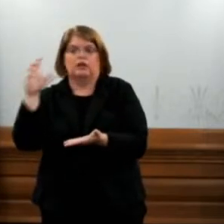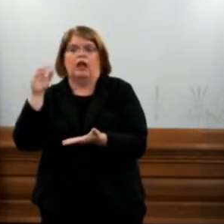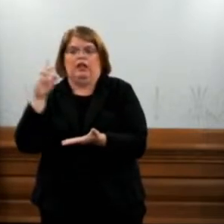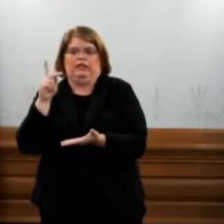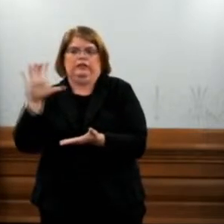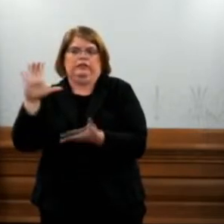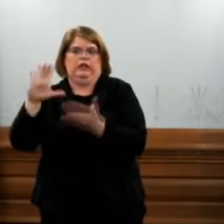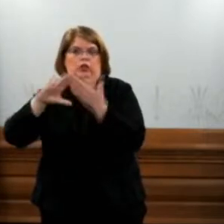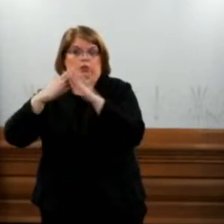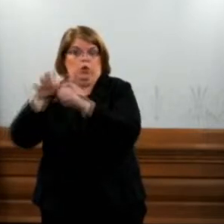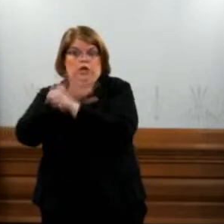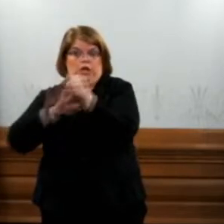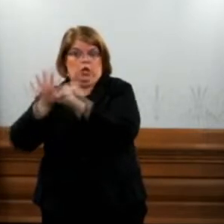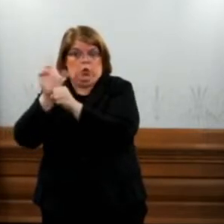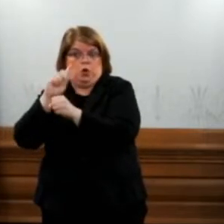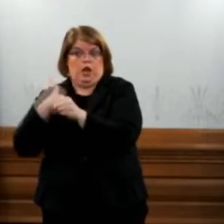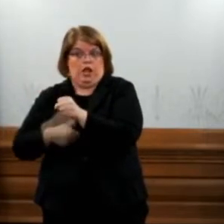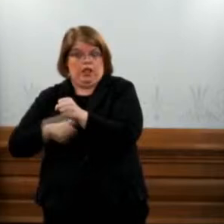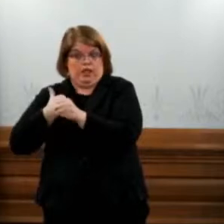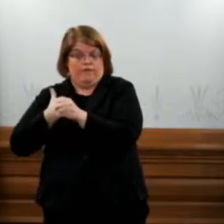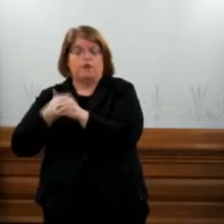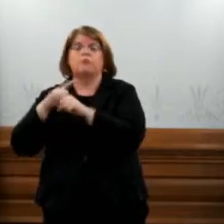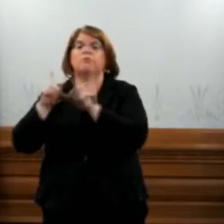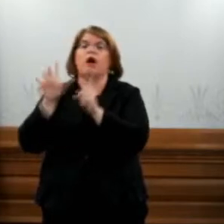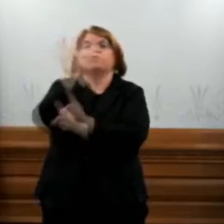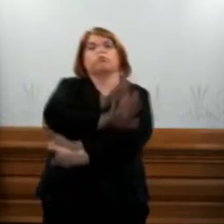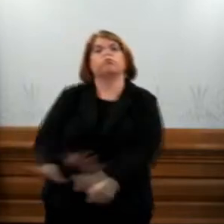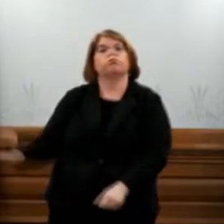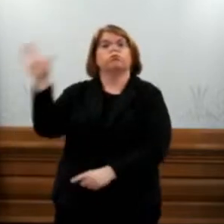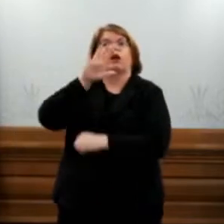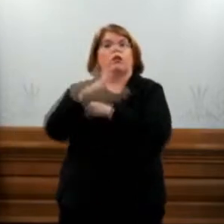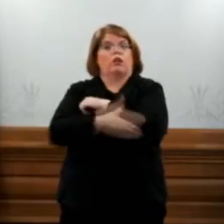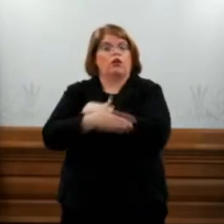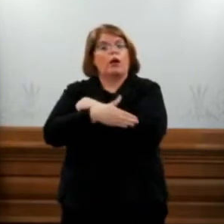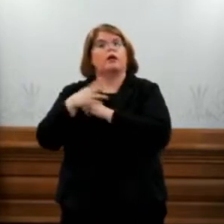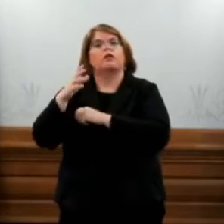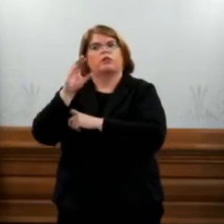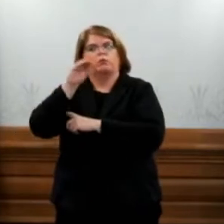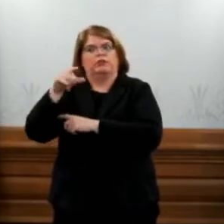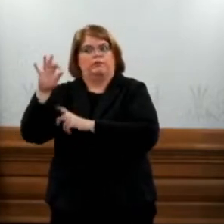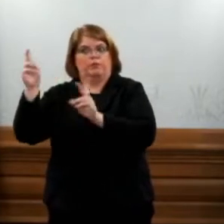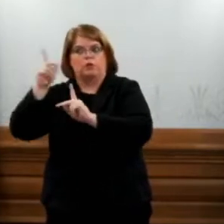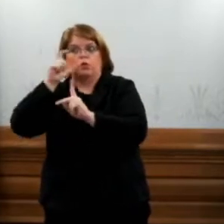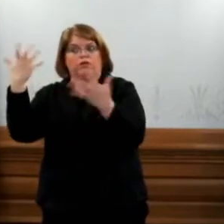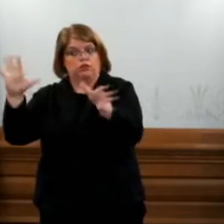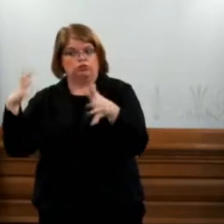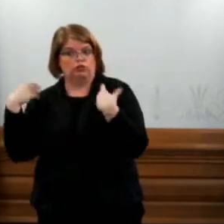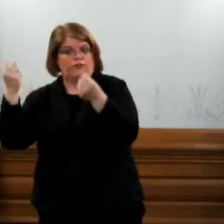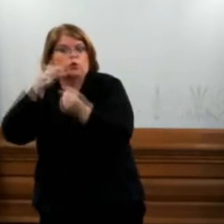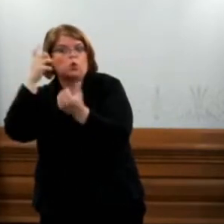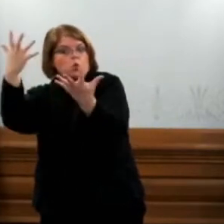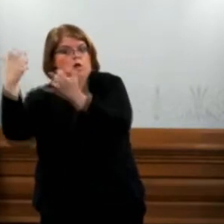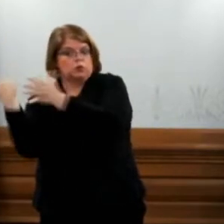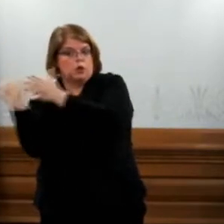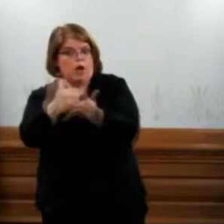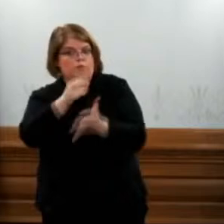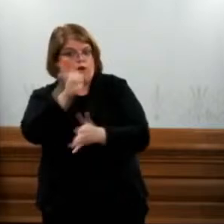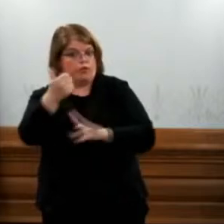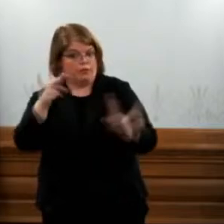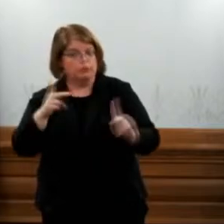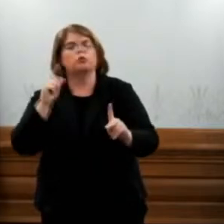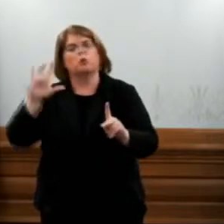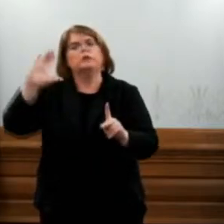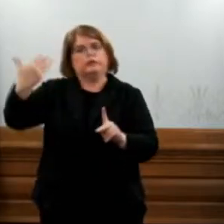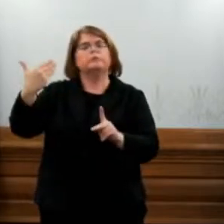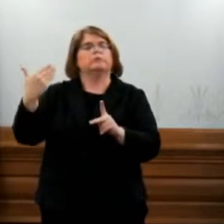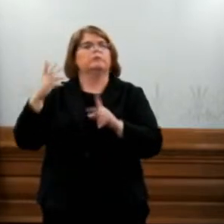City community where I live, but in the nation, of people that have recovered that want to help other people. So I think there are active donors who want to